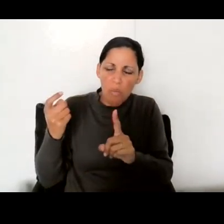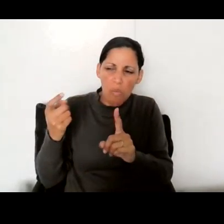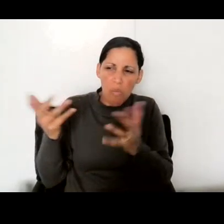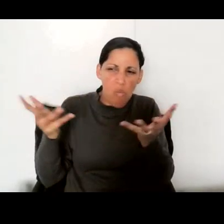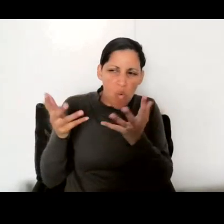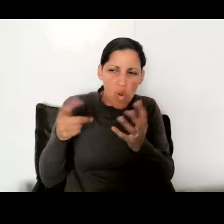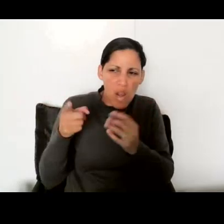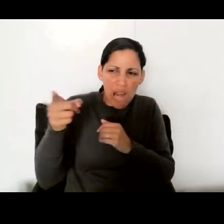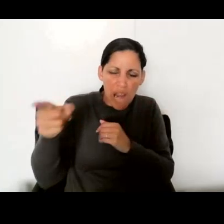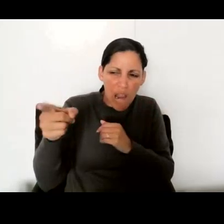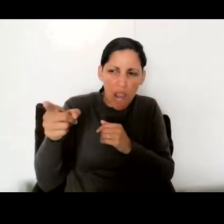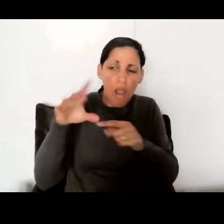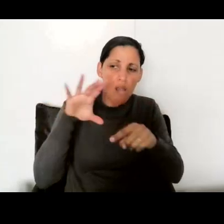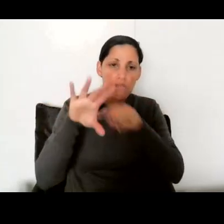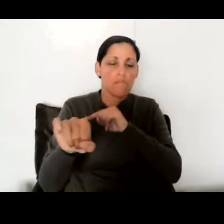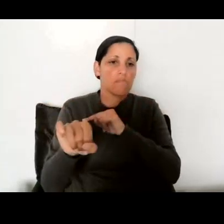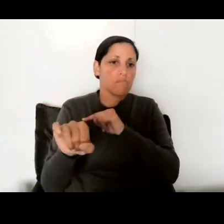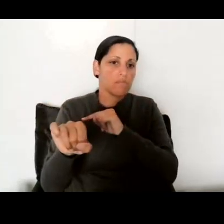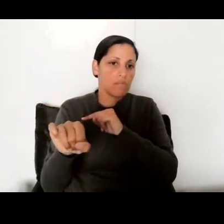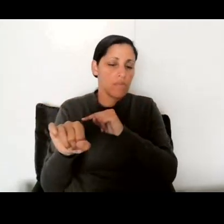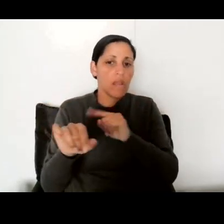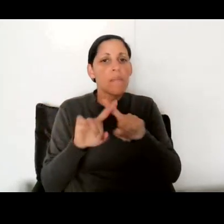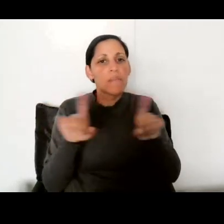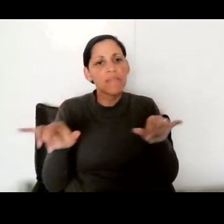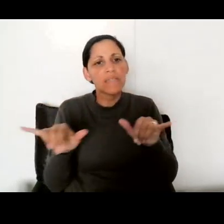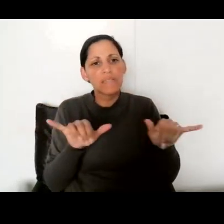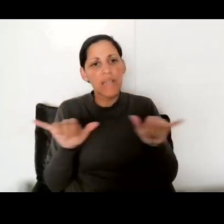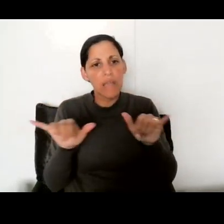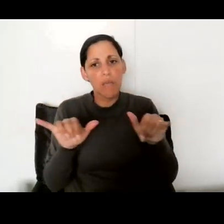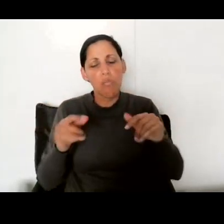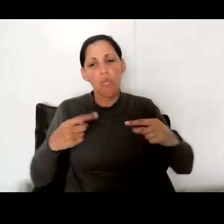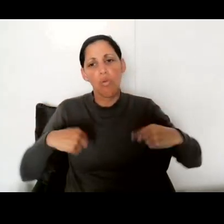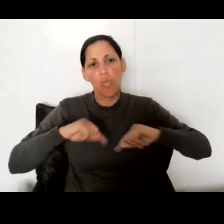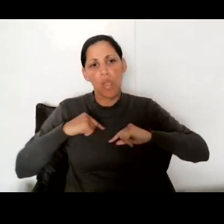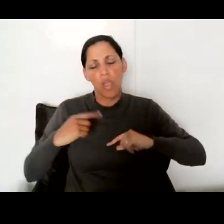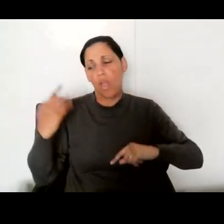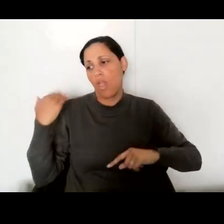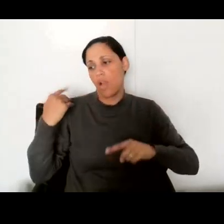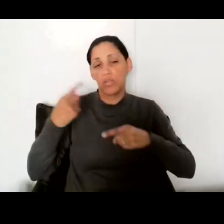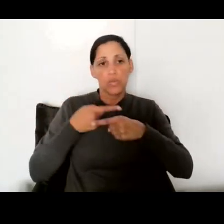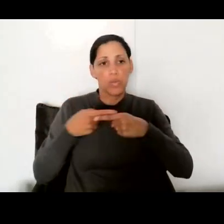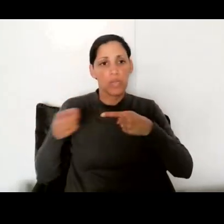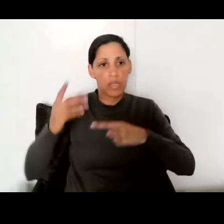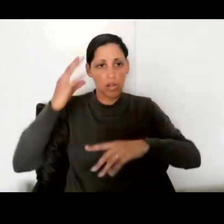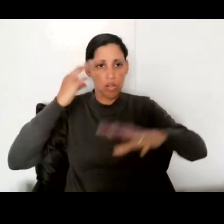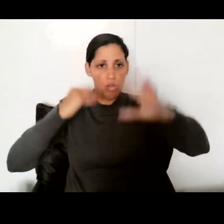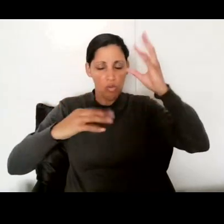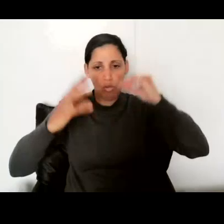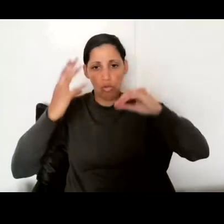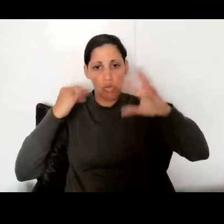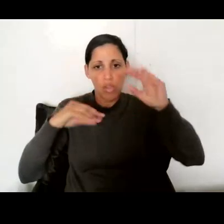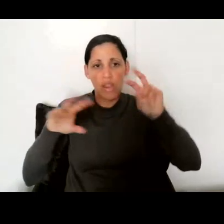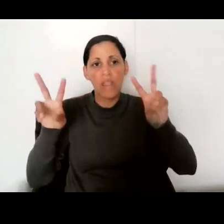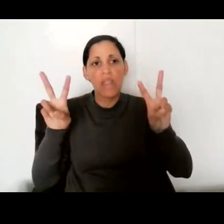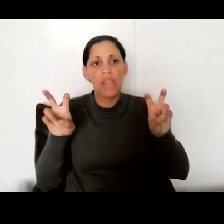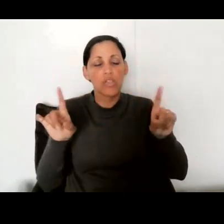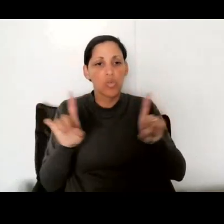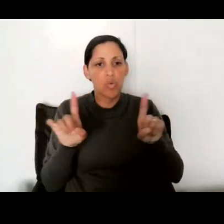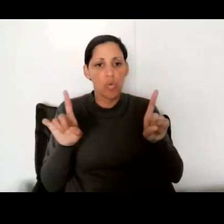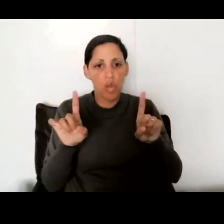also, similar to what we learned last week, the issue of understanding the ear, the